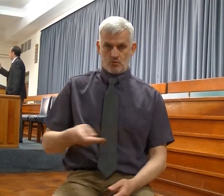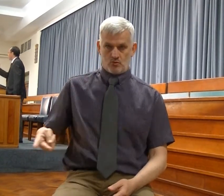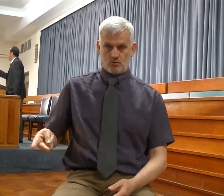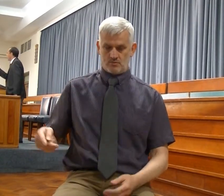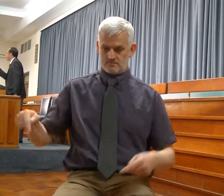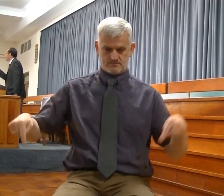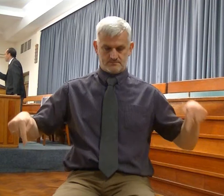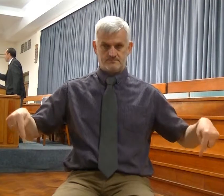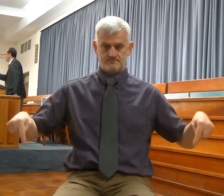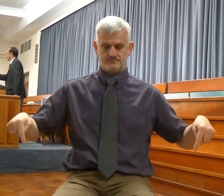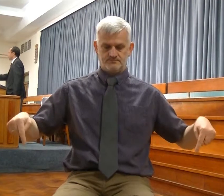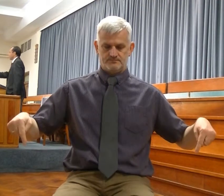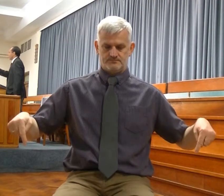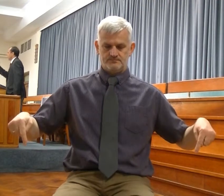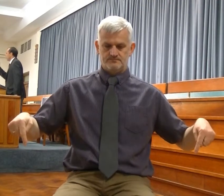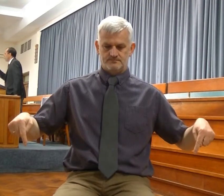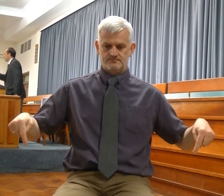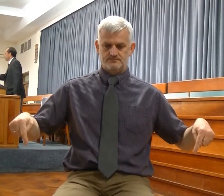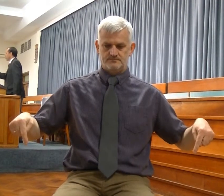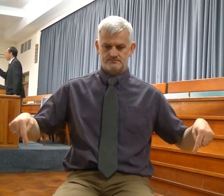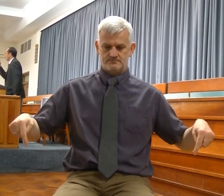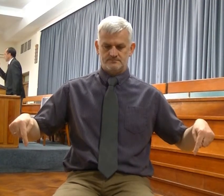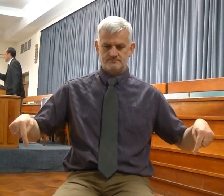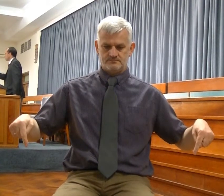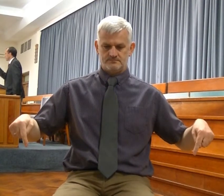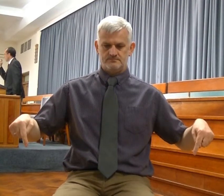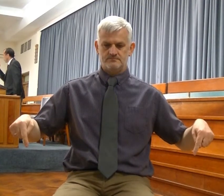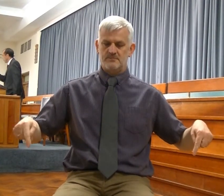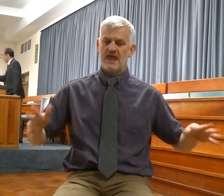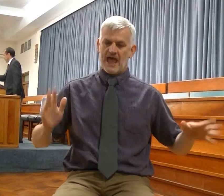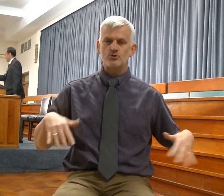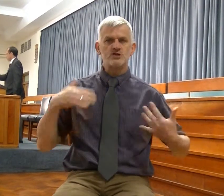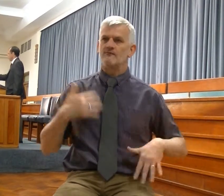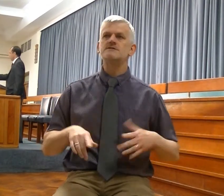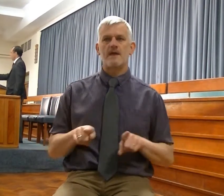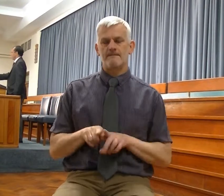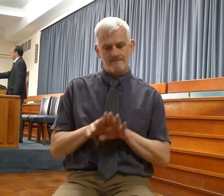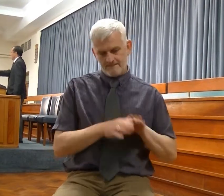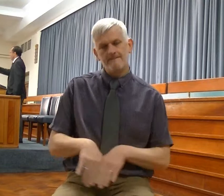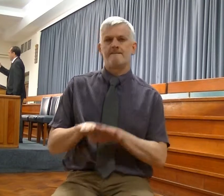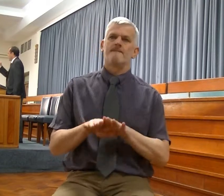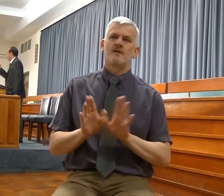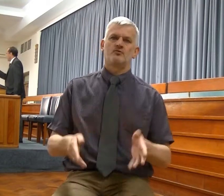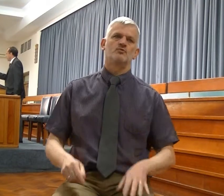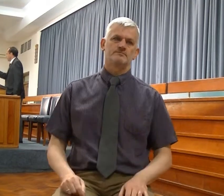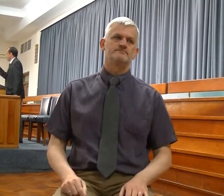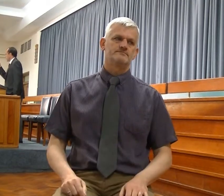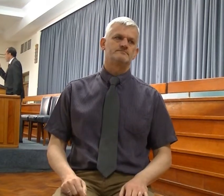this, both of the criminals, they went through the same sufferings.